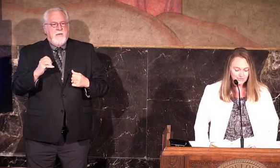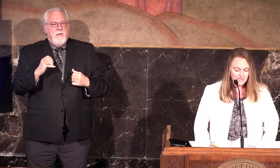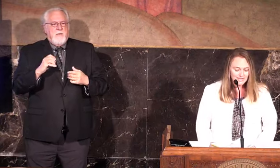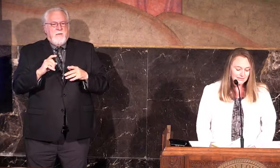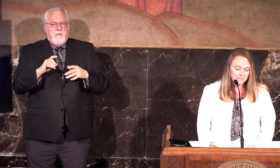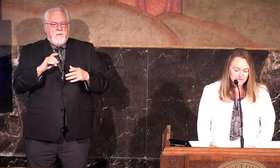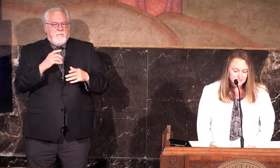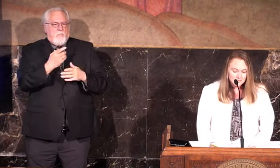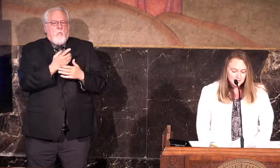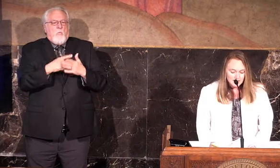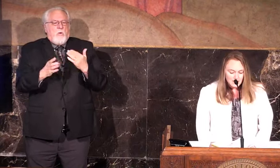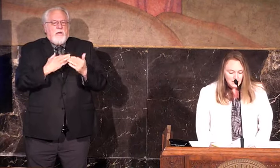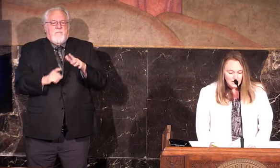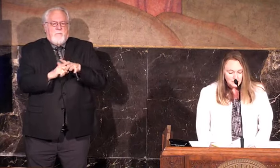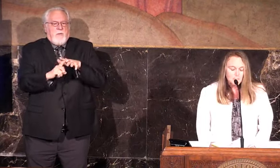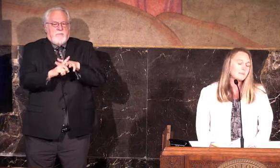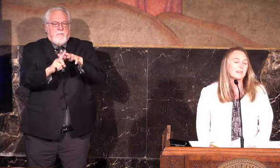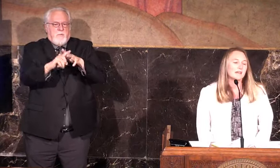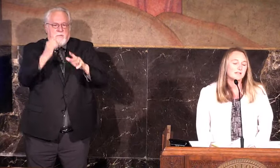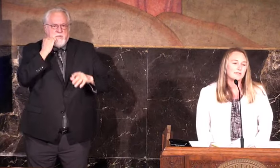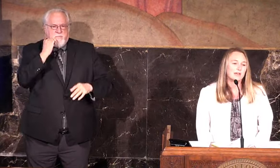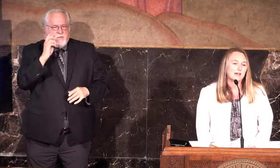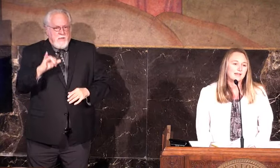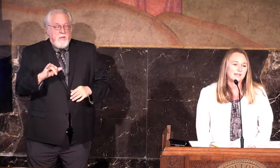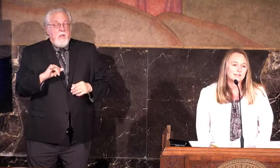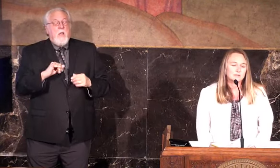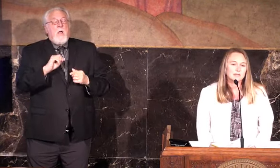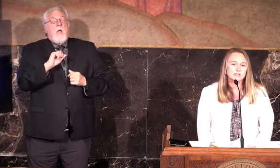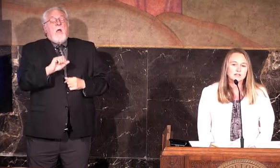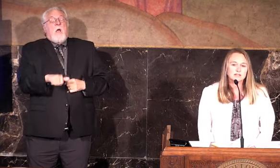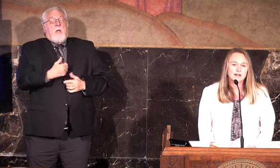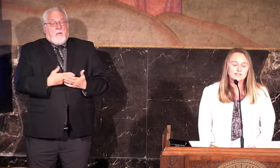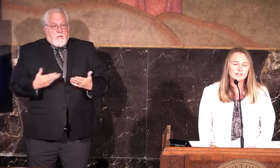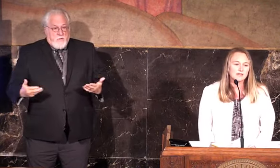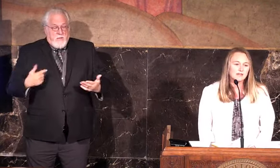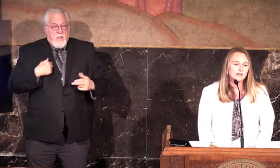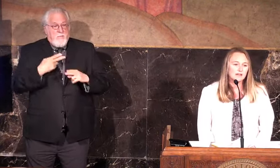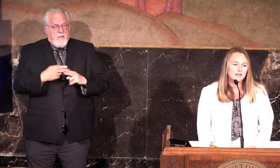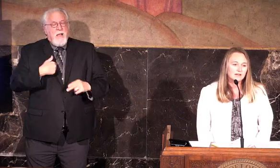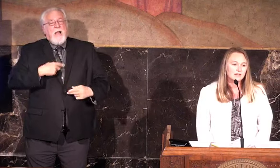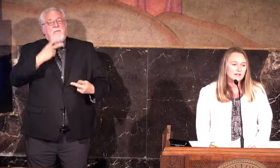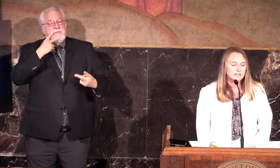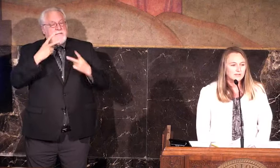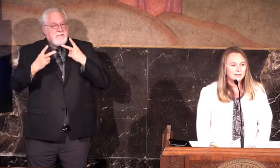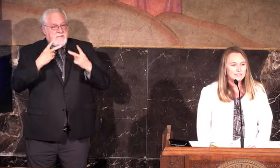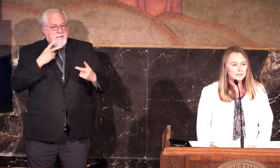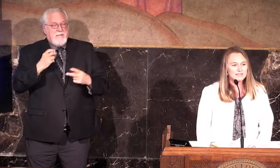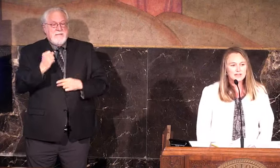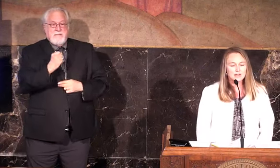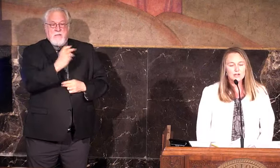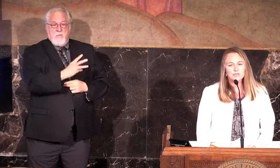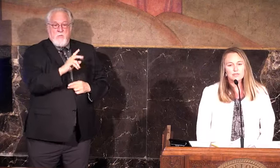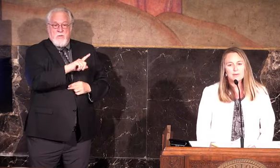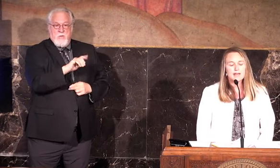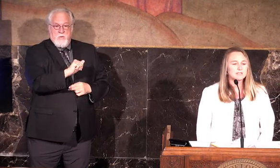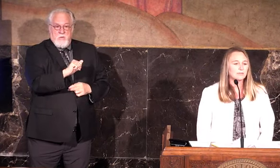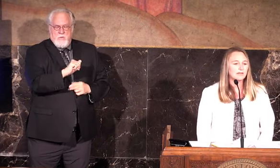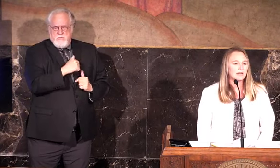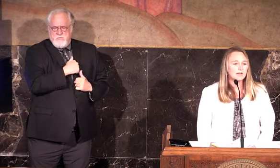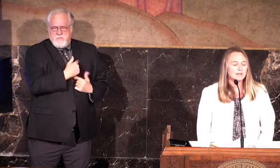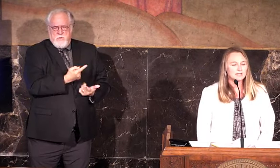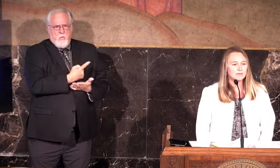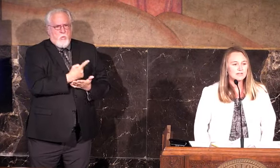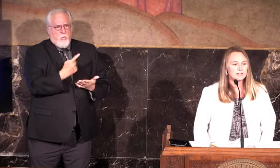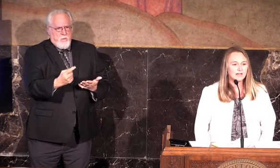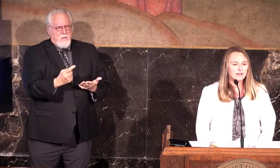up on a daily basis. Another thing I'd like to mention is that I've seen in Southwest Louisiana over the past